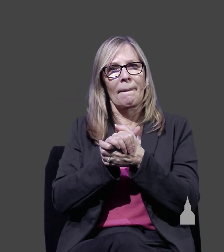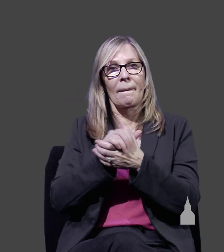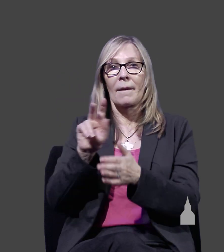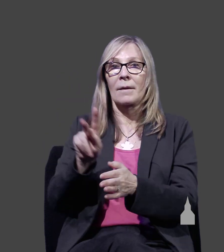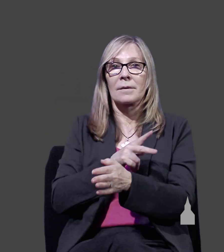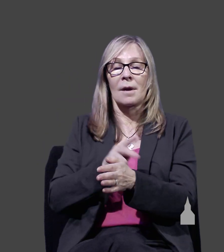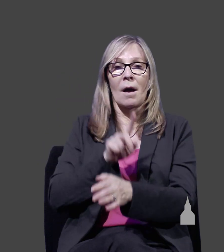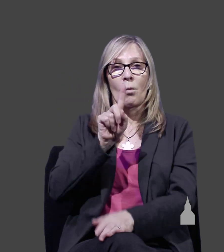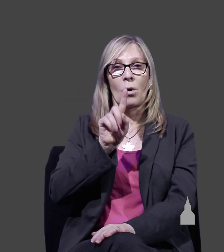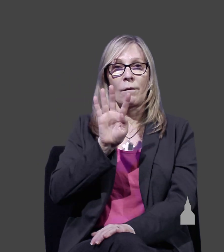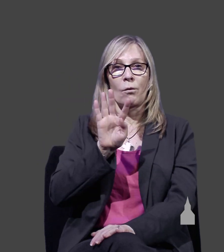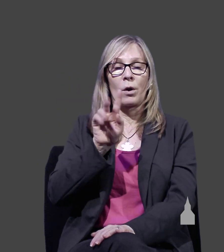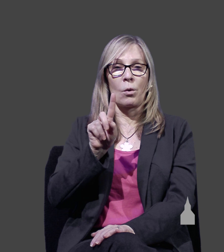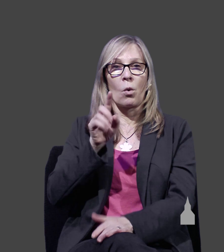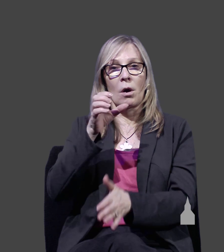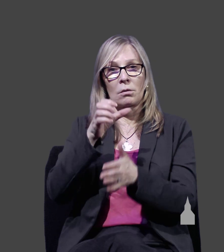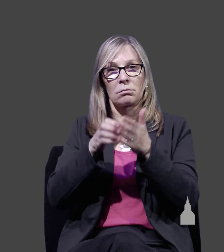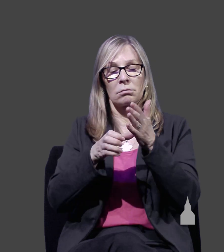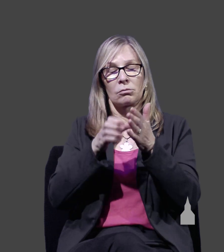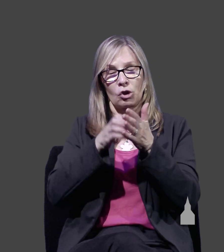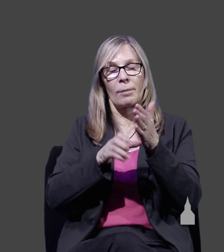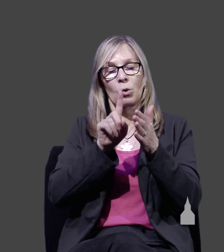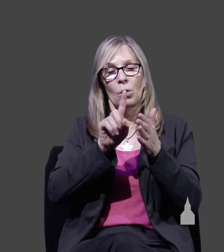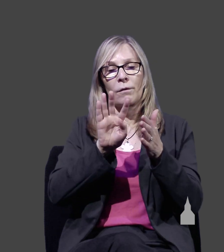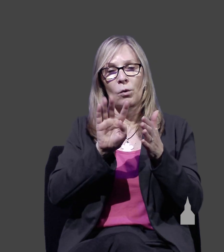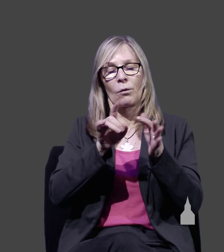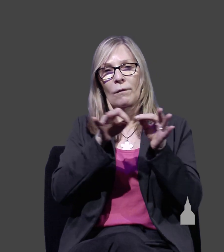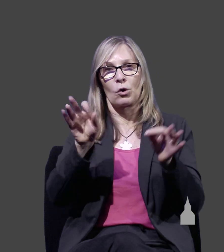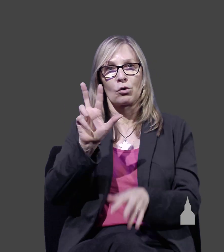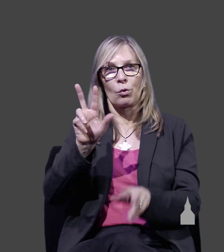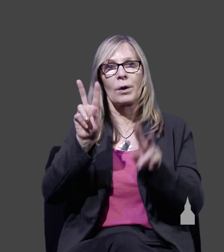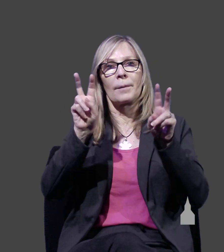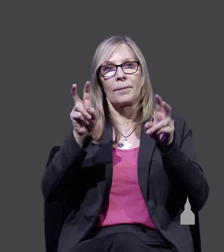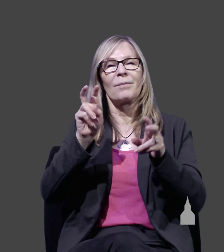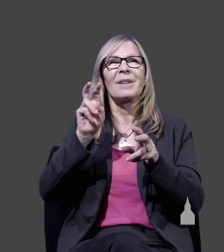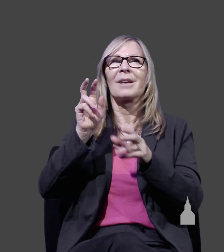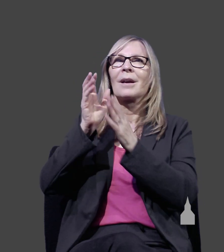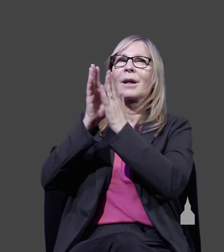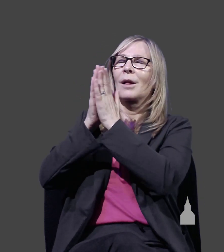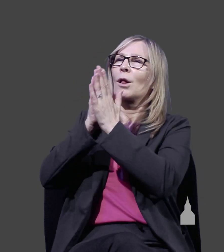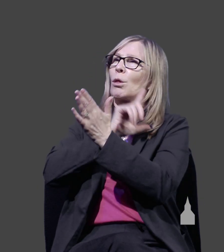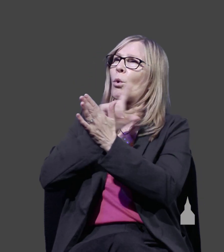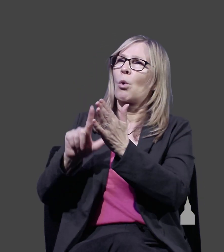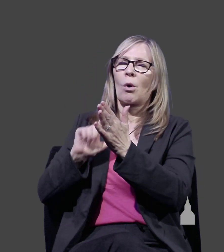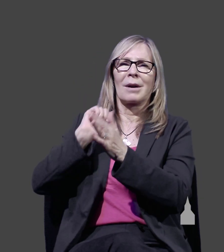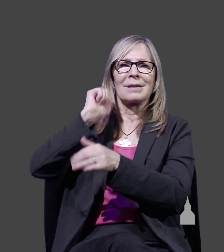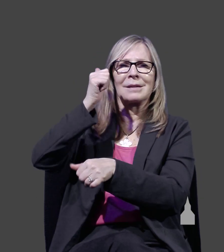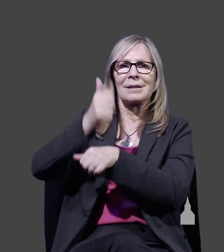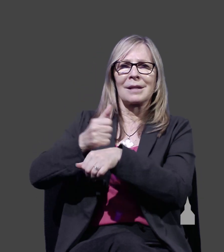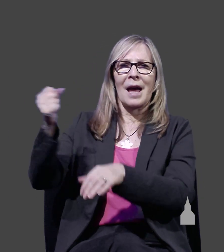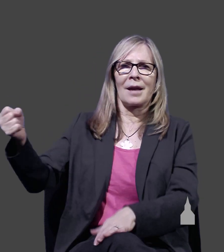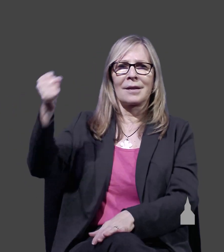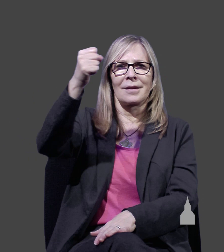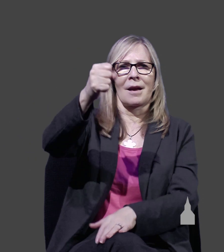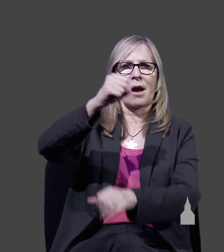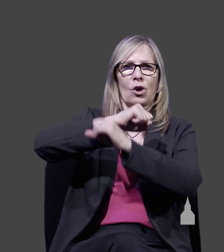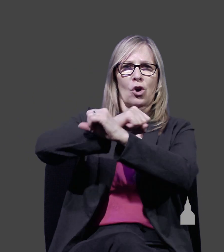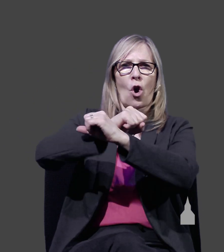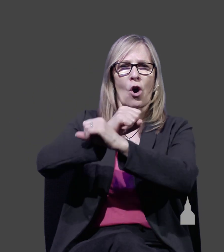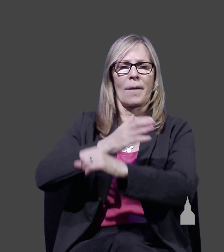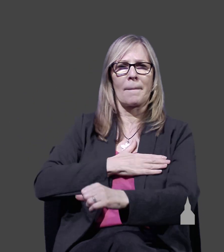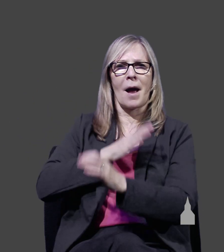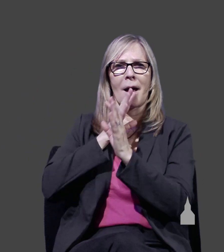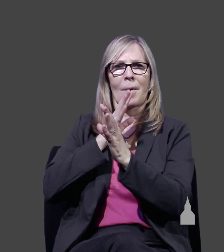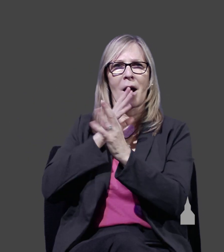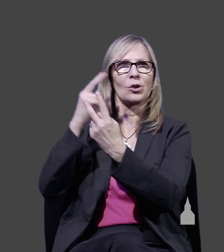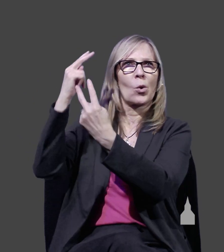Psalm 141, verse 3 was a part of our scripture reading. Set a guard, O Lord, over my mouth. Keep watch over the door of